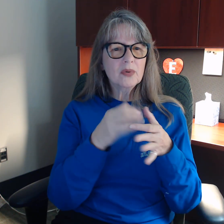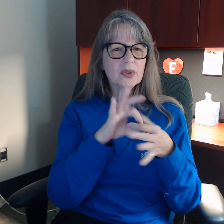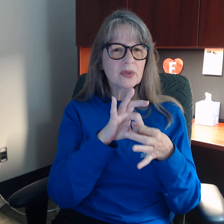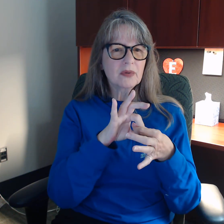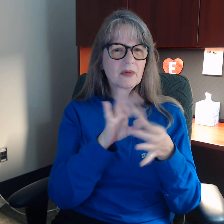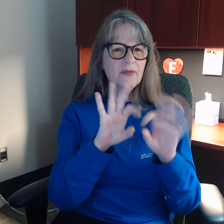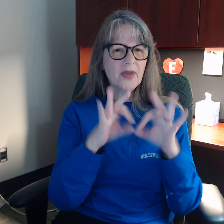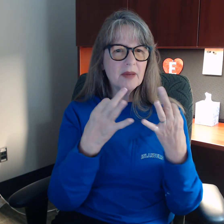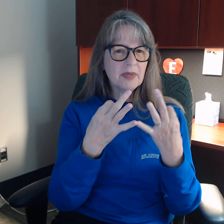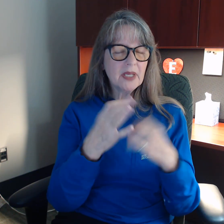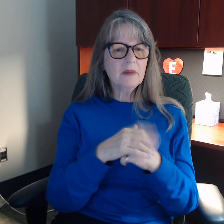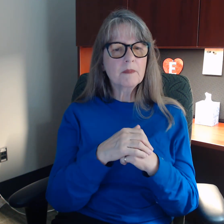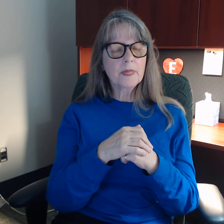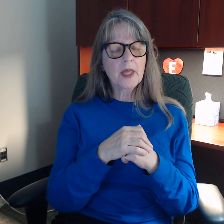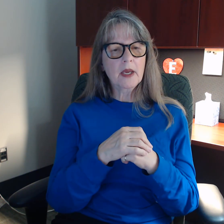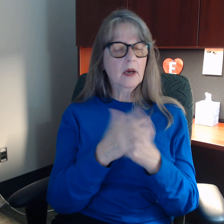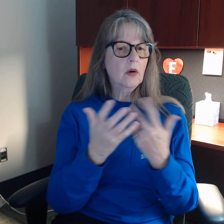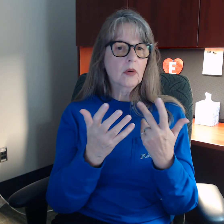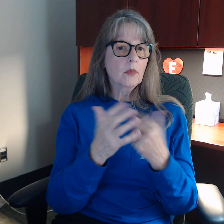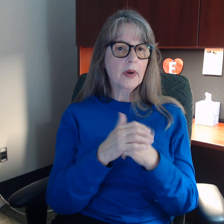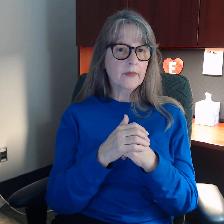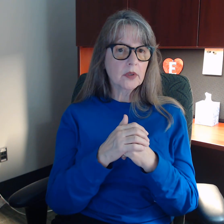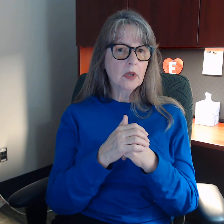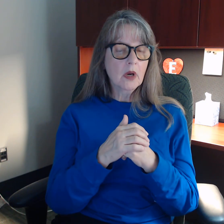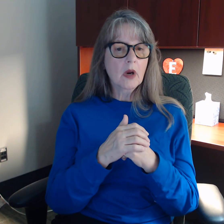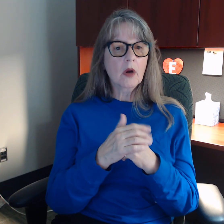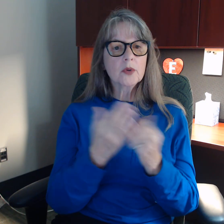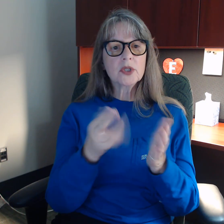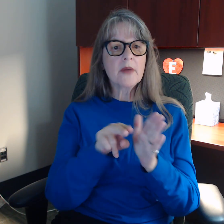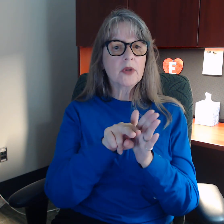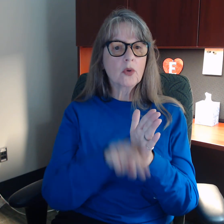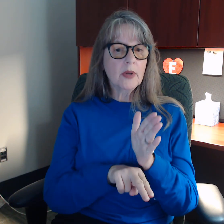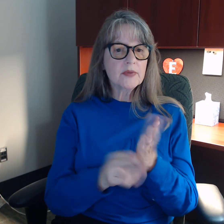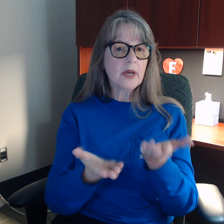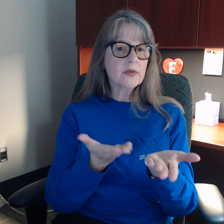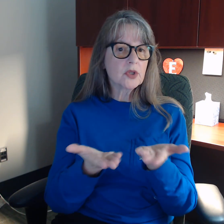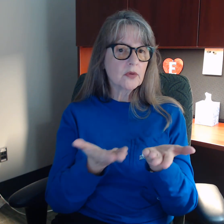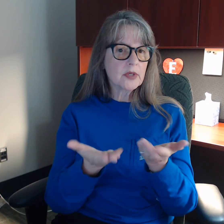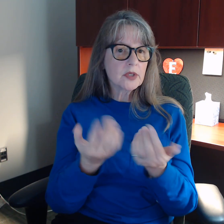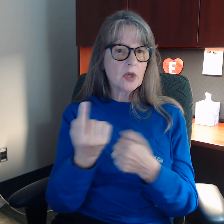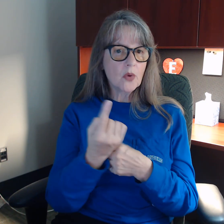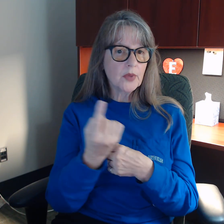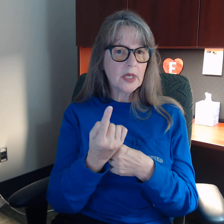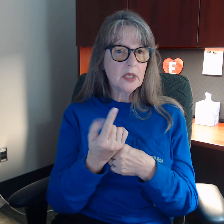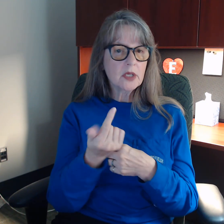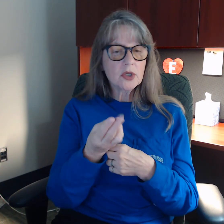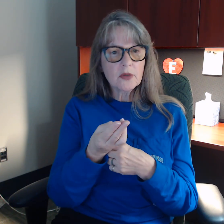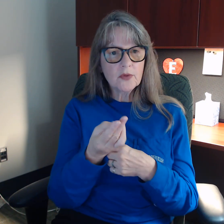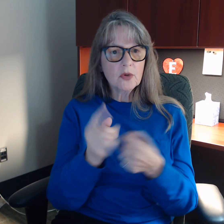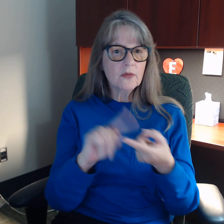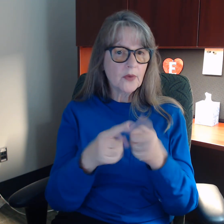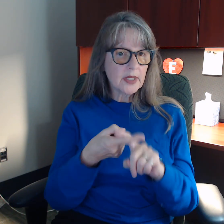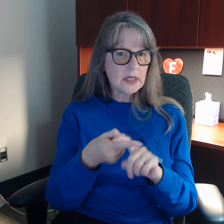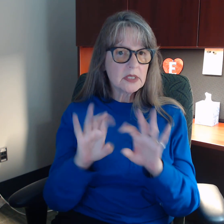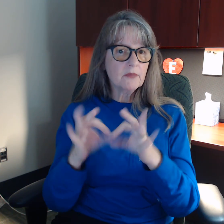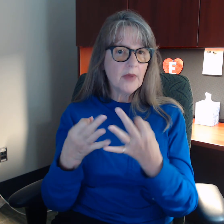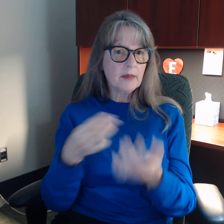close family, or whatever. Or we're just having a graveside service, only just a few friends and family